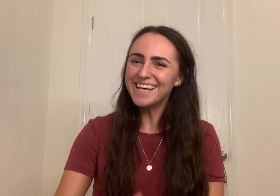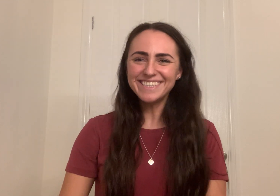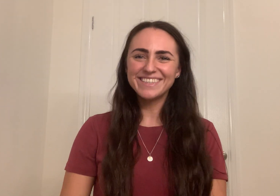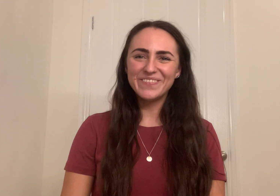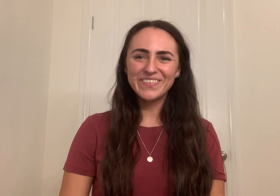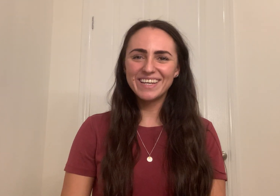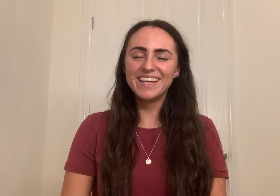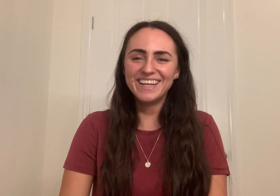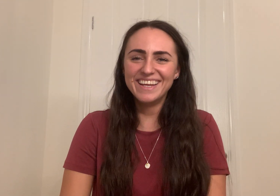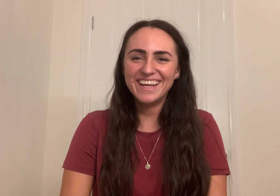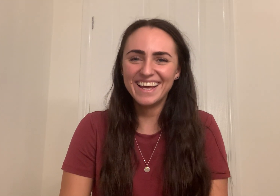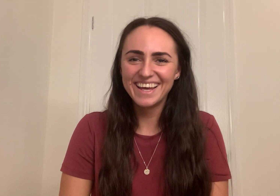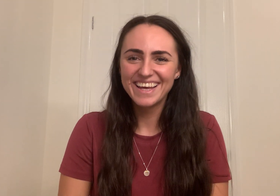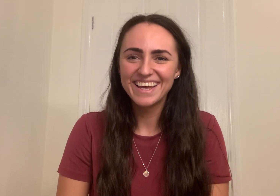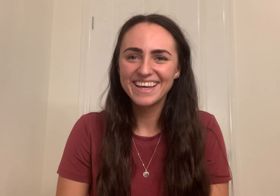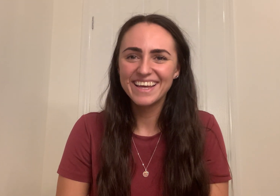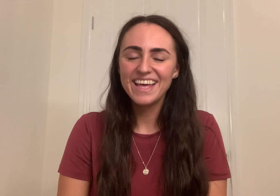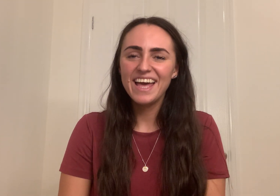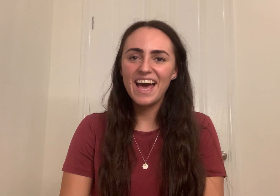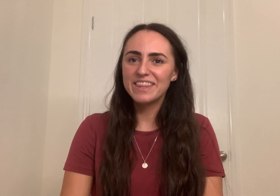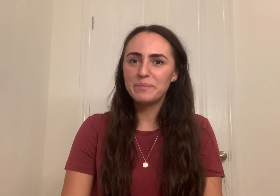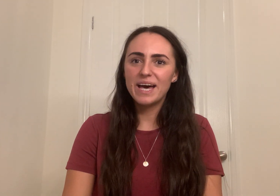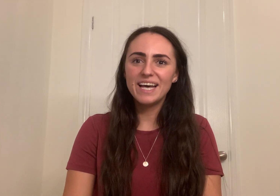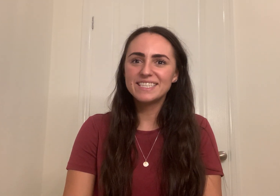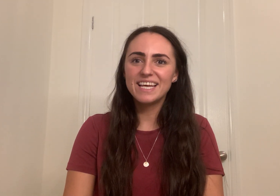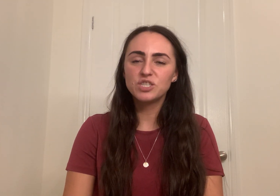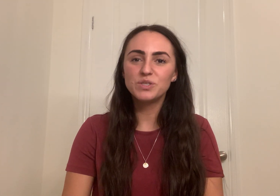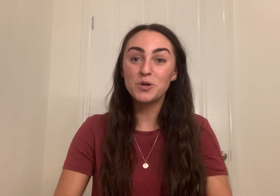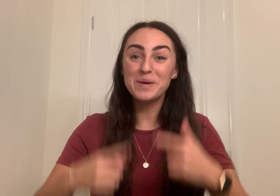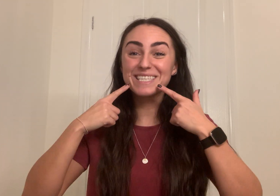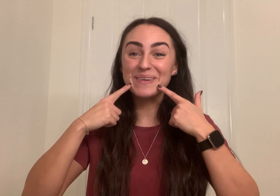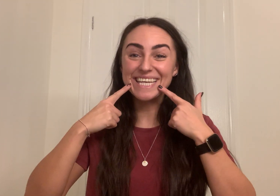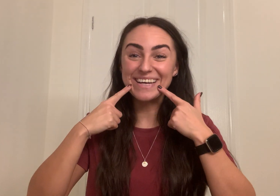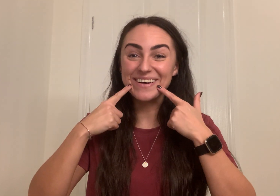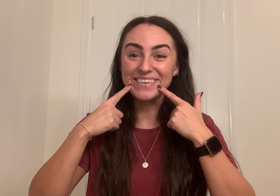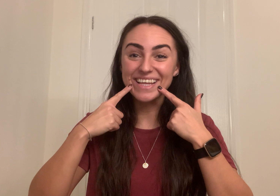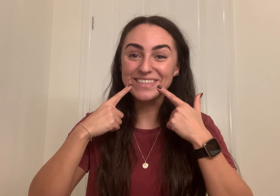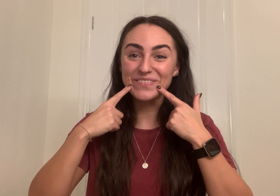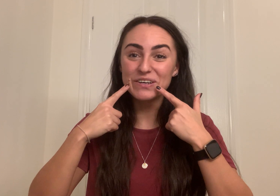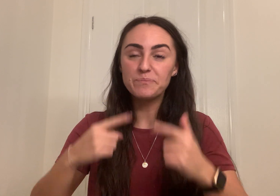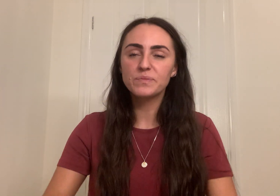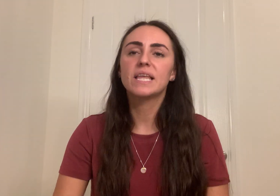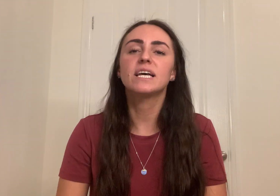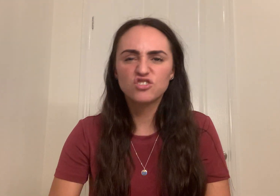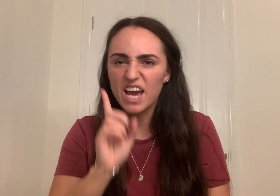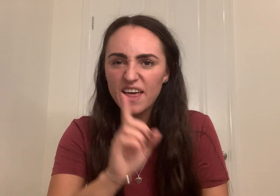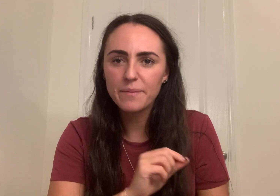lots of fun at the party. Should we do a big smile like we're having lots of fun? Let's try that. Are